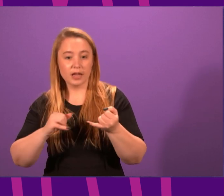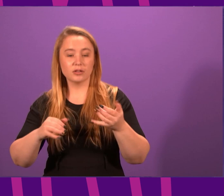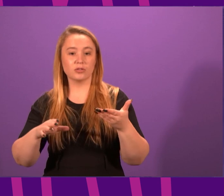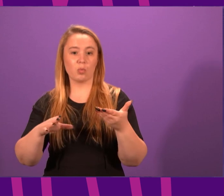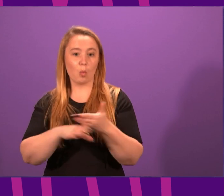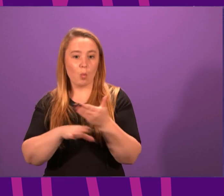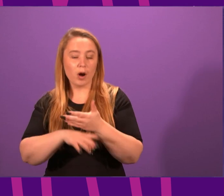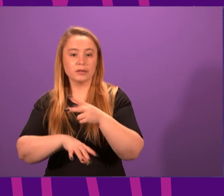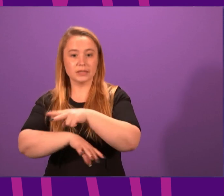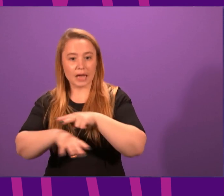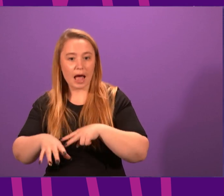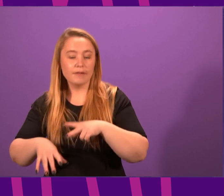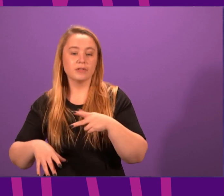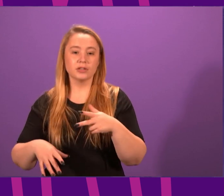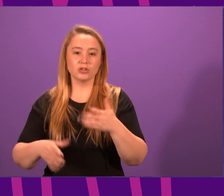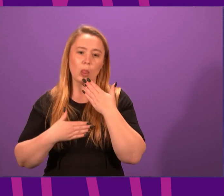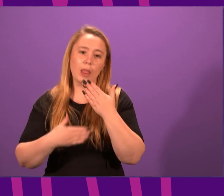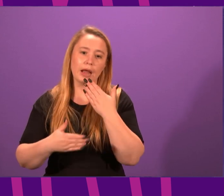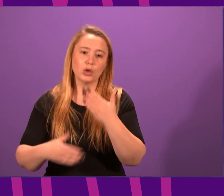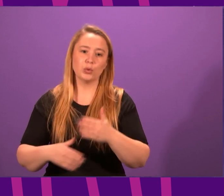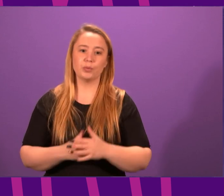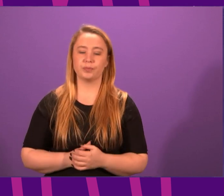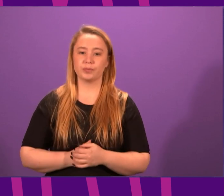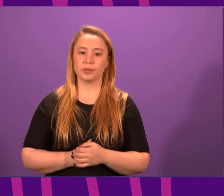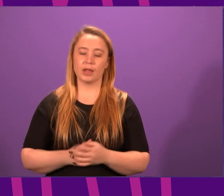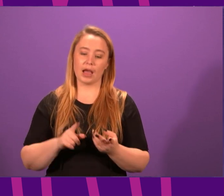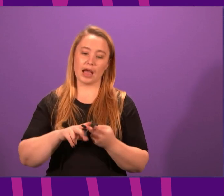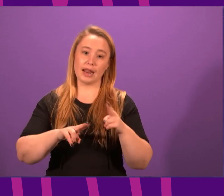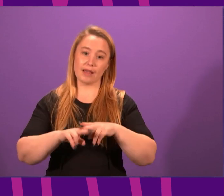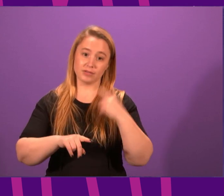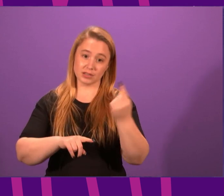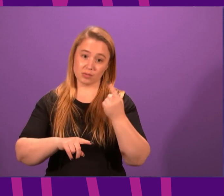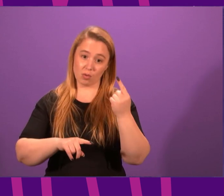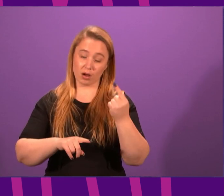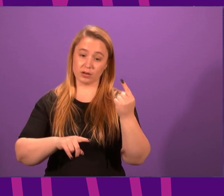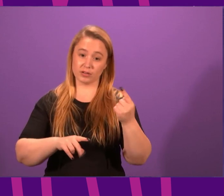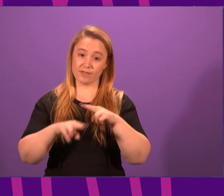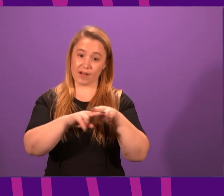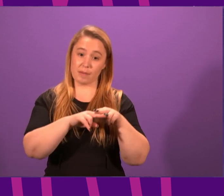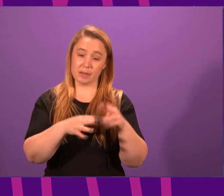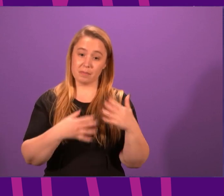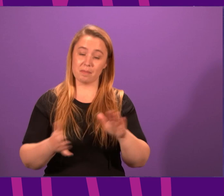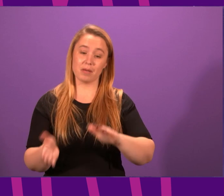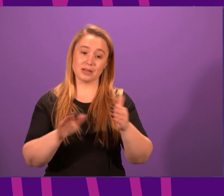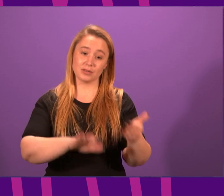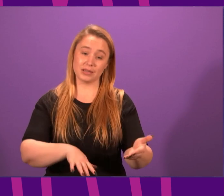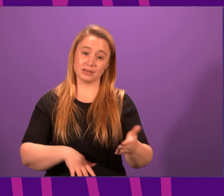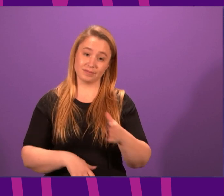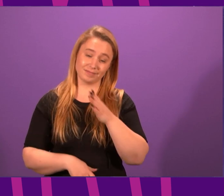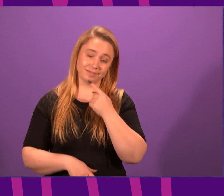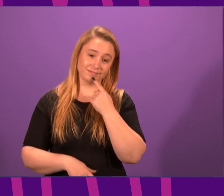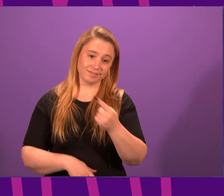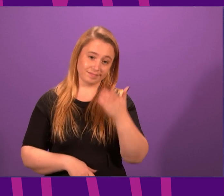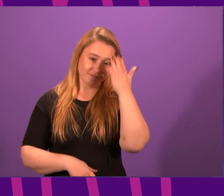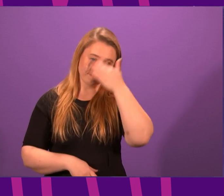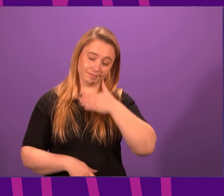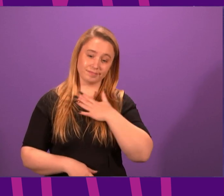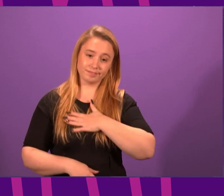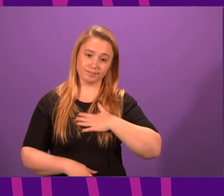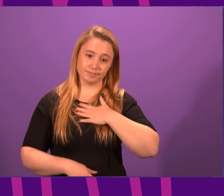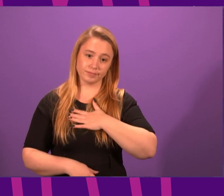also sending my condolences to anyone that has lost a loved one through this pandemic. We are 7 months into